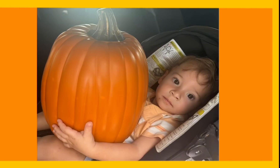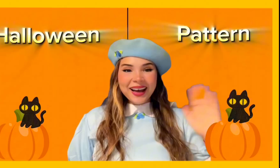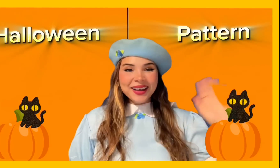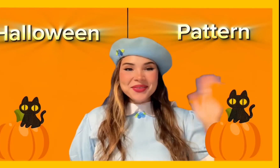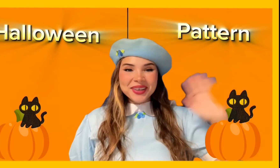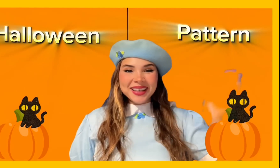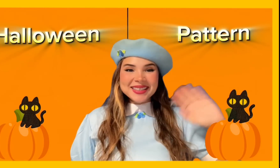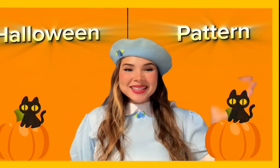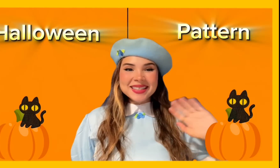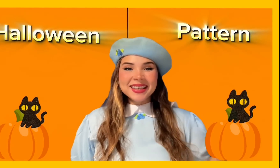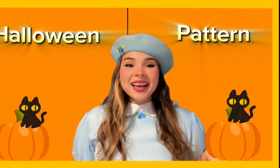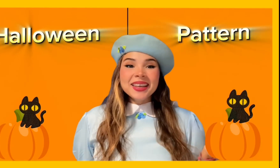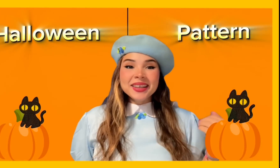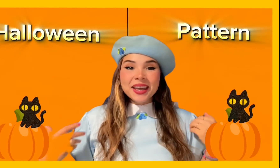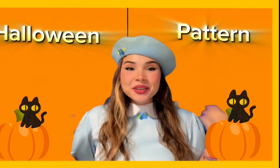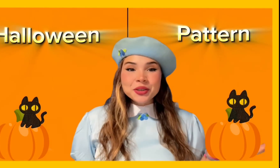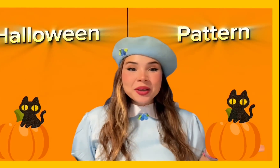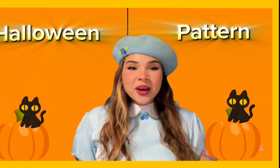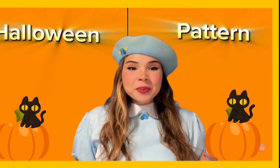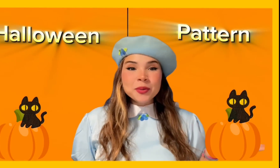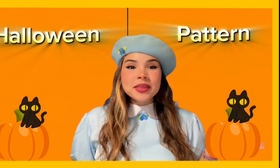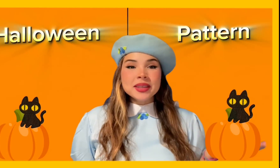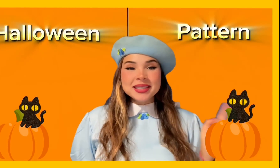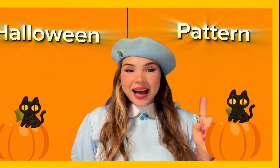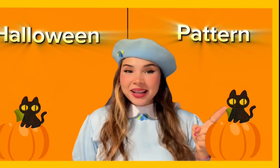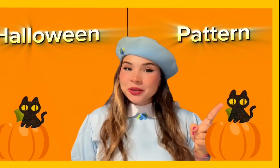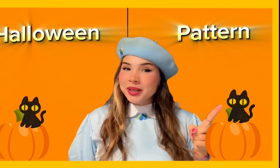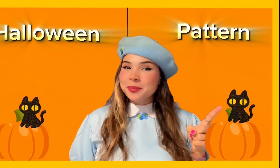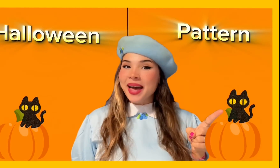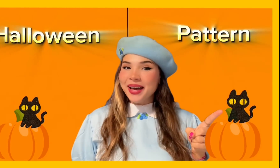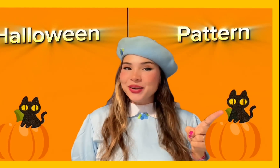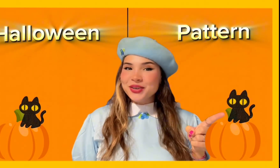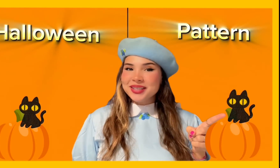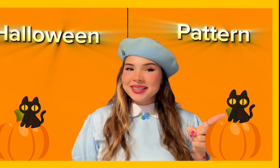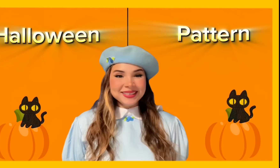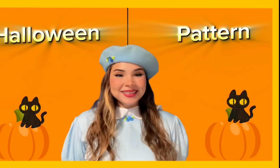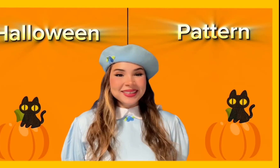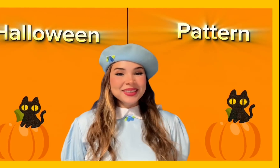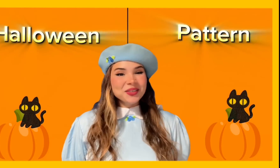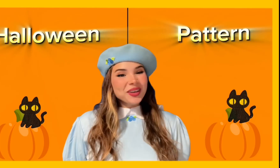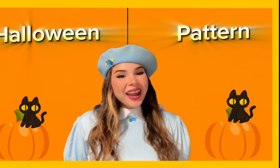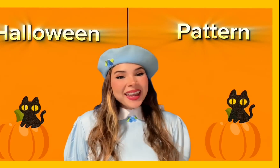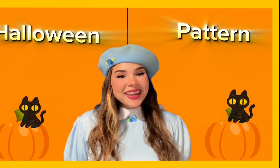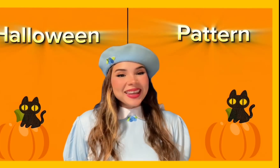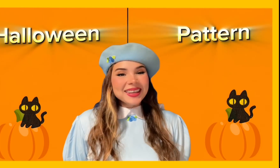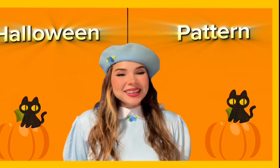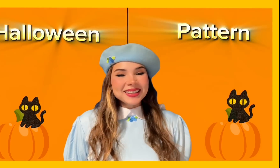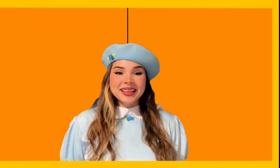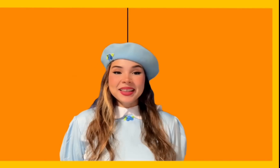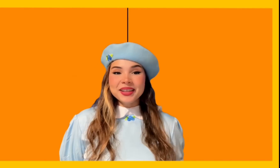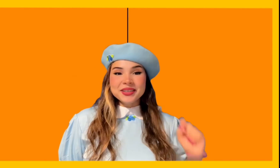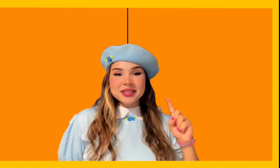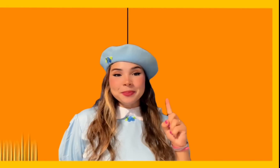Hi friends, can you help me with this Halloween pattern? Great! There's a